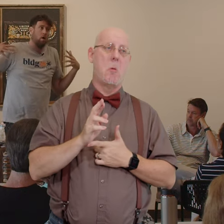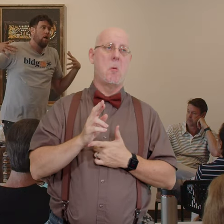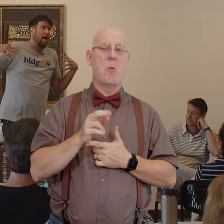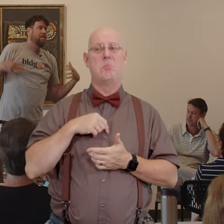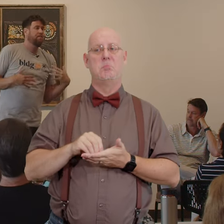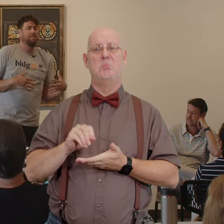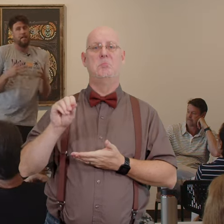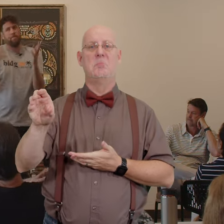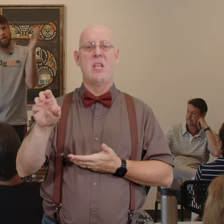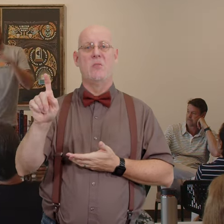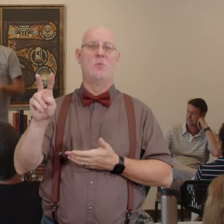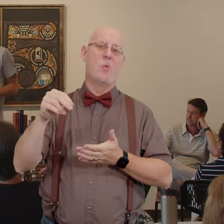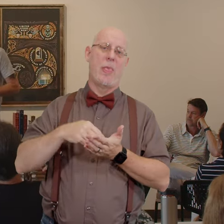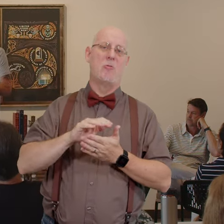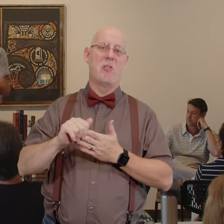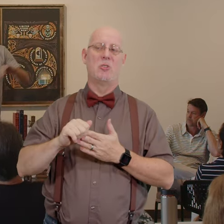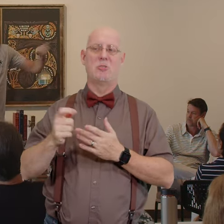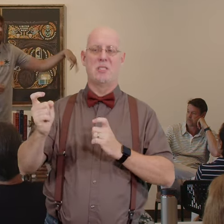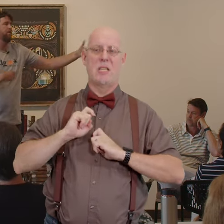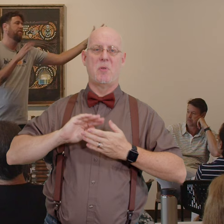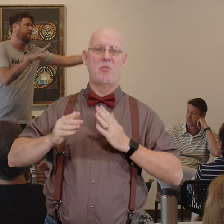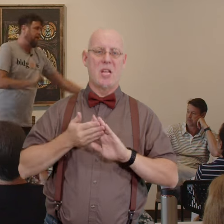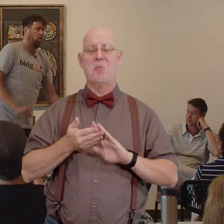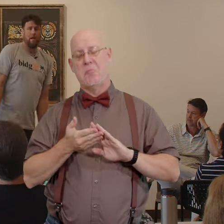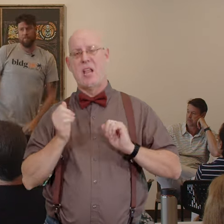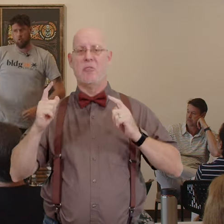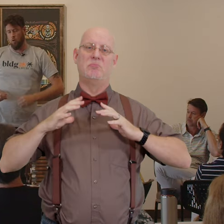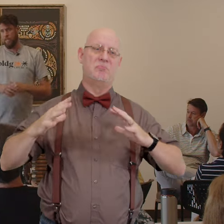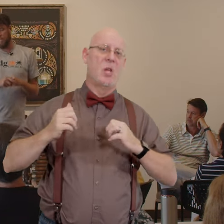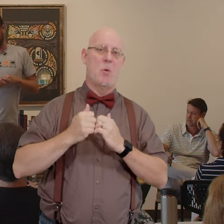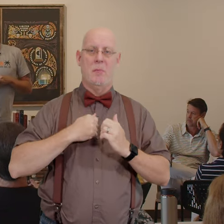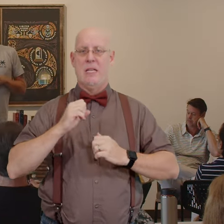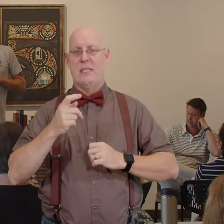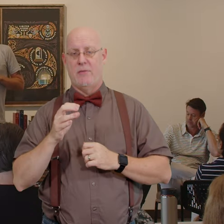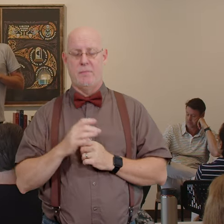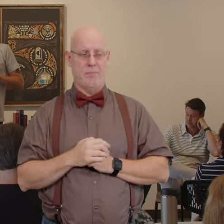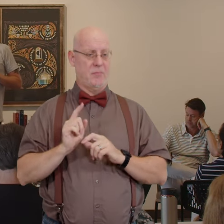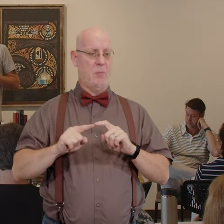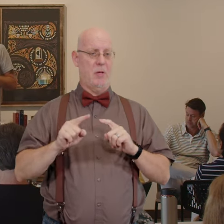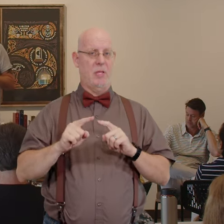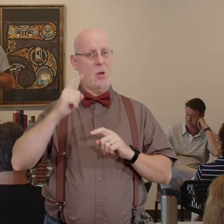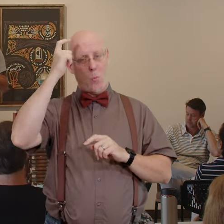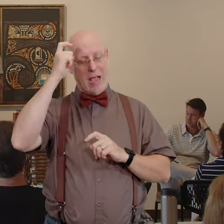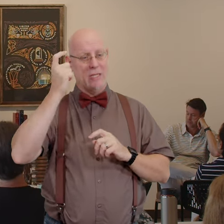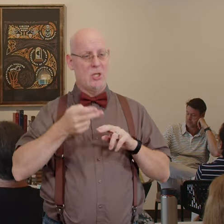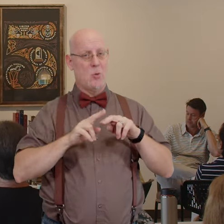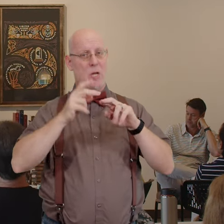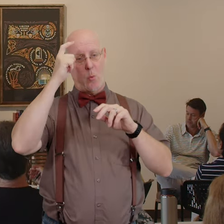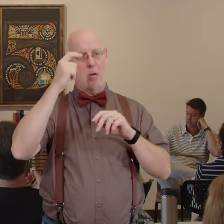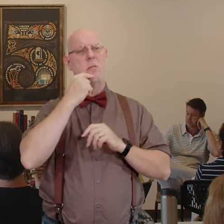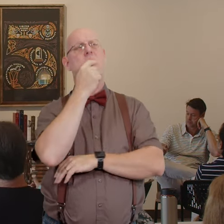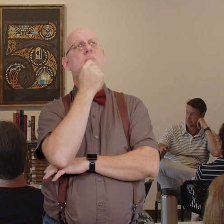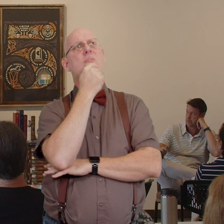that, or I can just give a couple thousand dollars to the church and get forgiveness, and now everything's cool with me and Stephanie. But they had gotten wise, increasingly